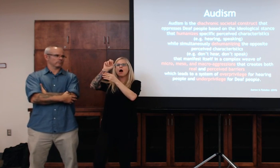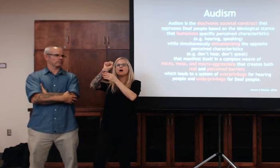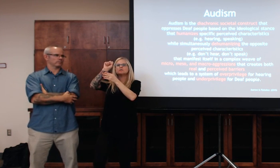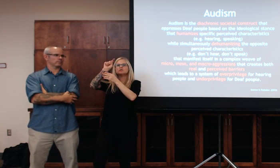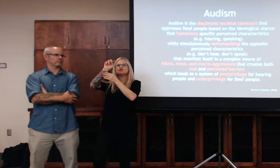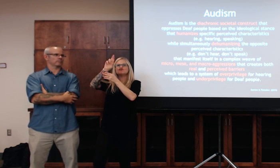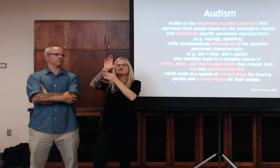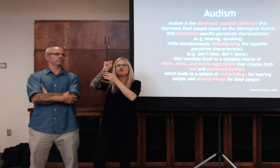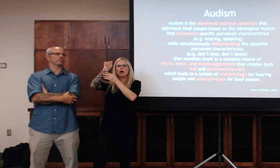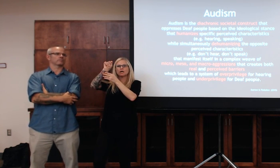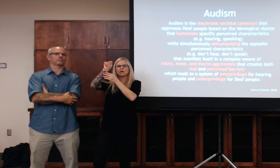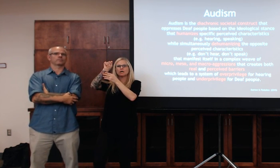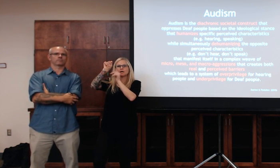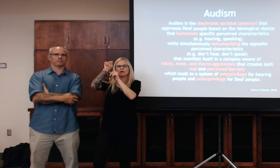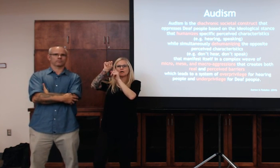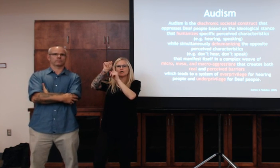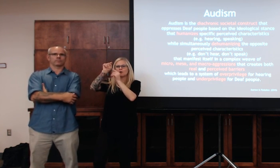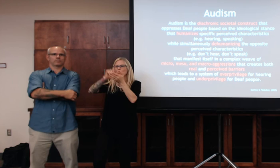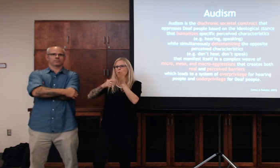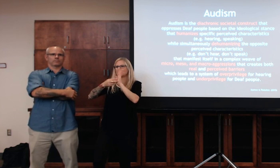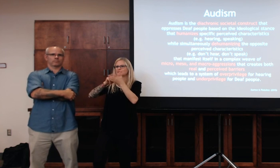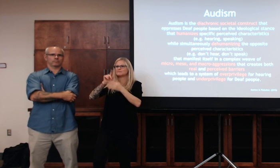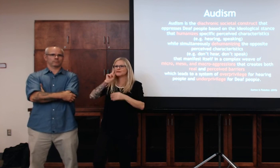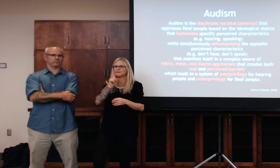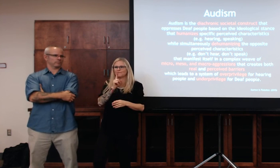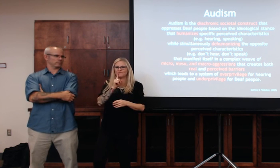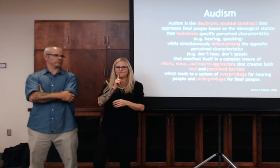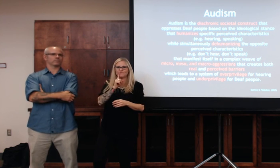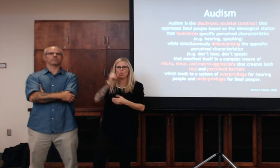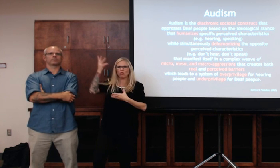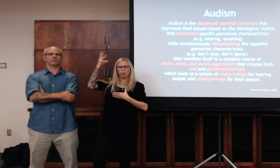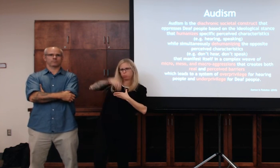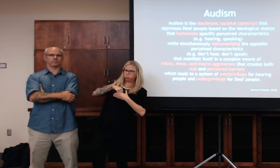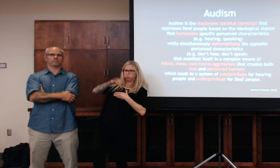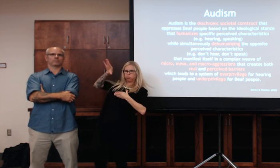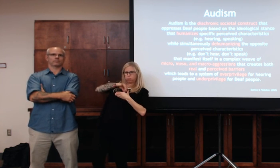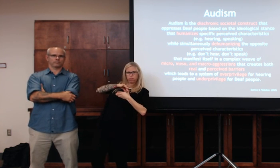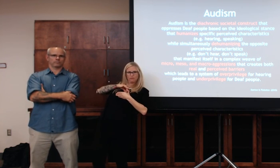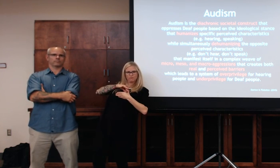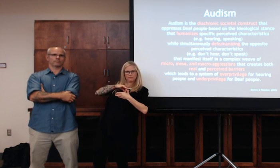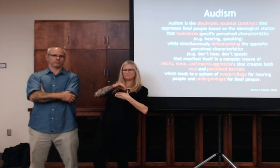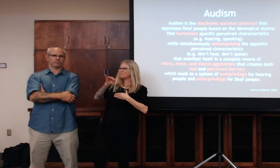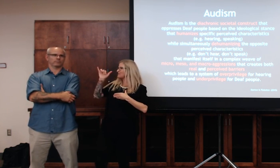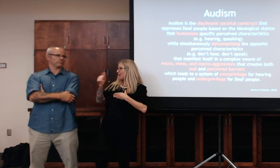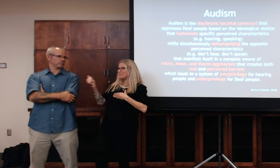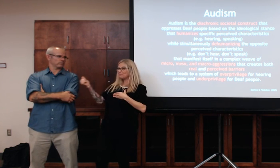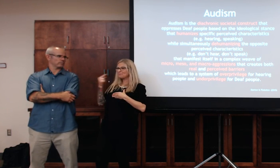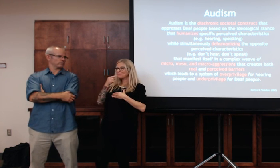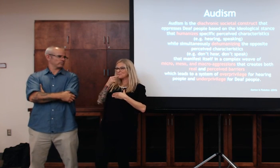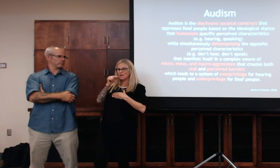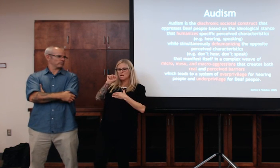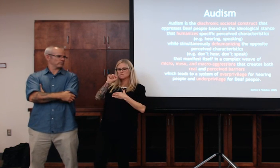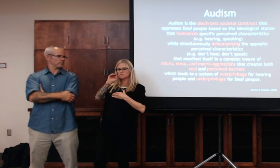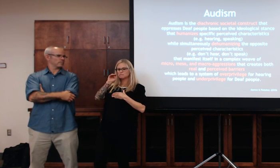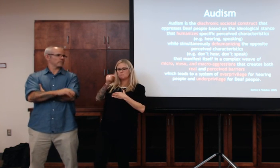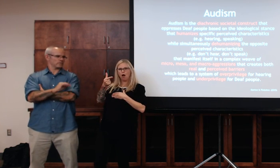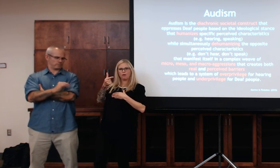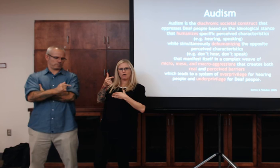the construct of what it means to be deaf. I've internalized that. I've taken that on. Like you said, that